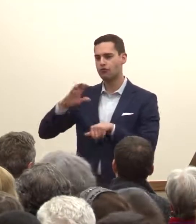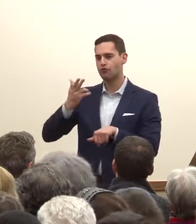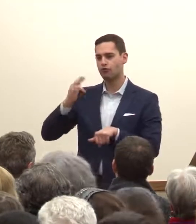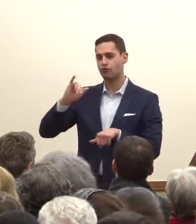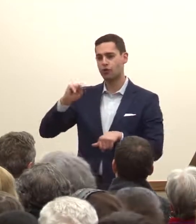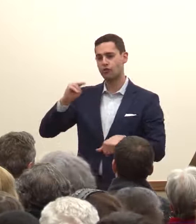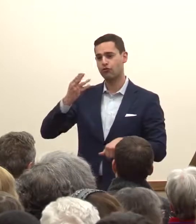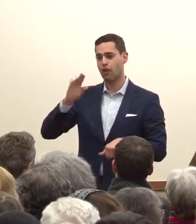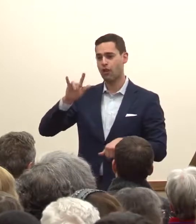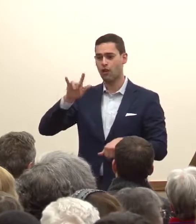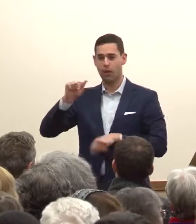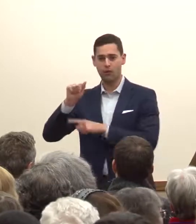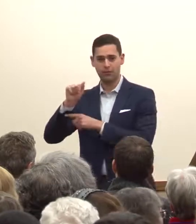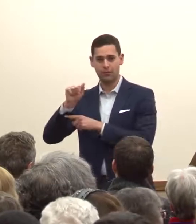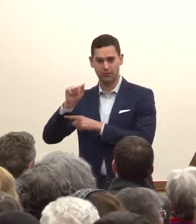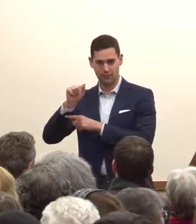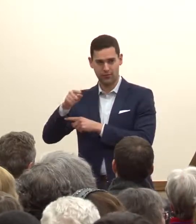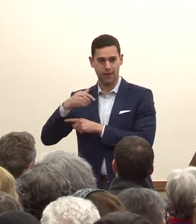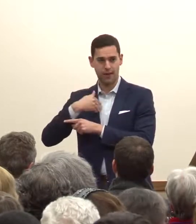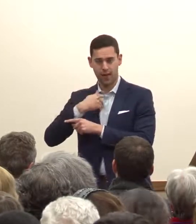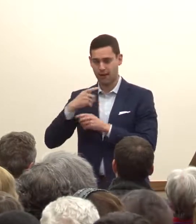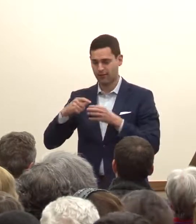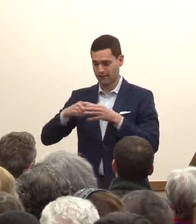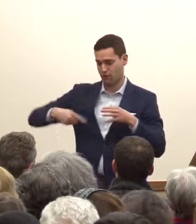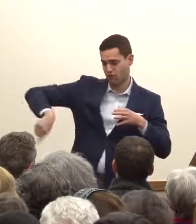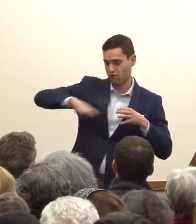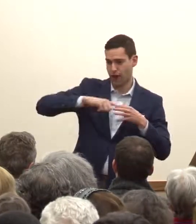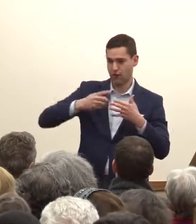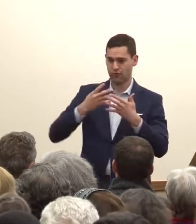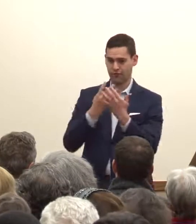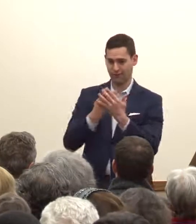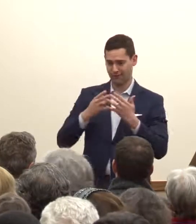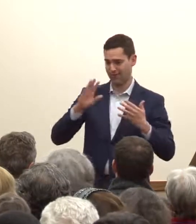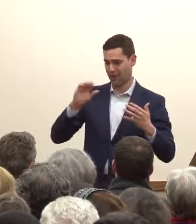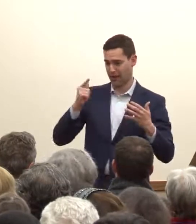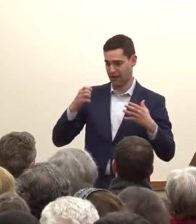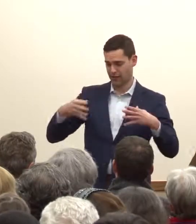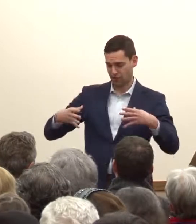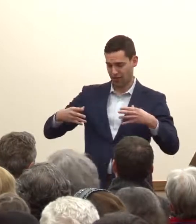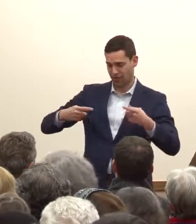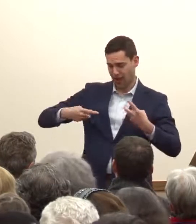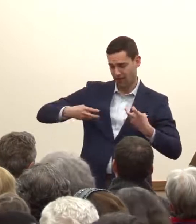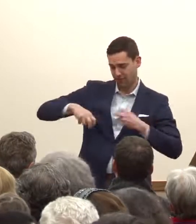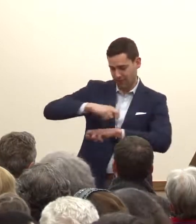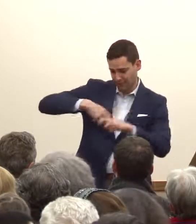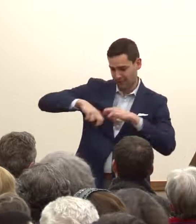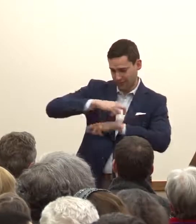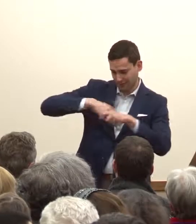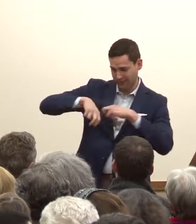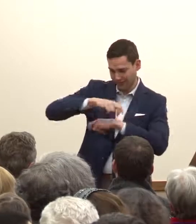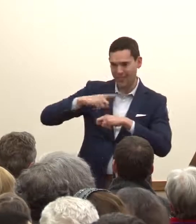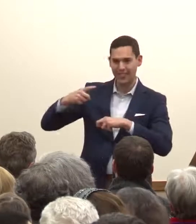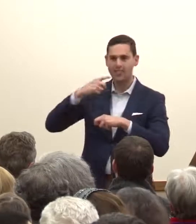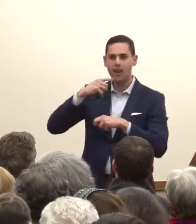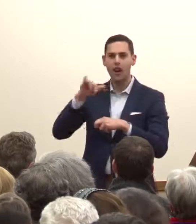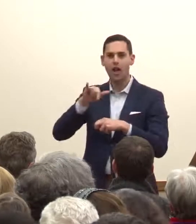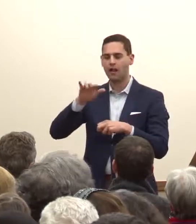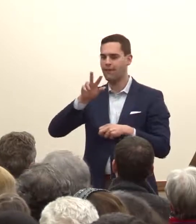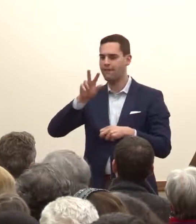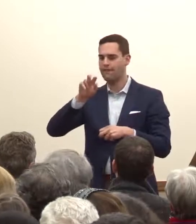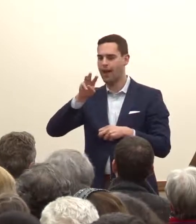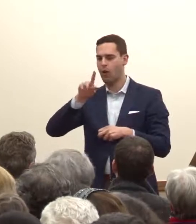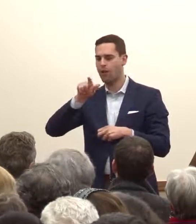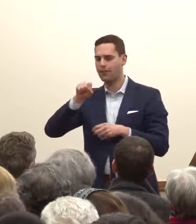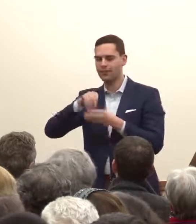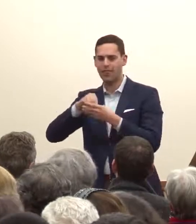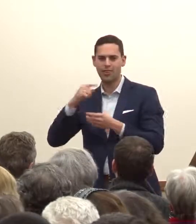round cage. They circled one another all the time. Here's what the analogy is. They were like vowels in the mouth. I thought